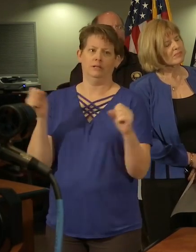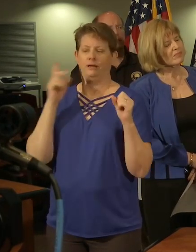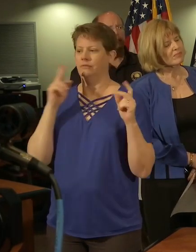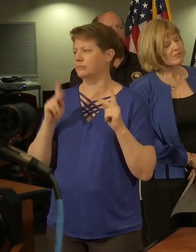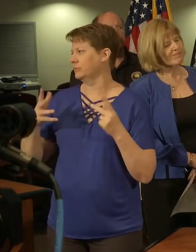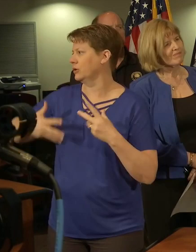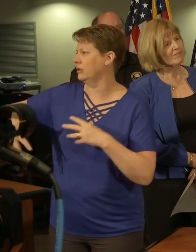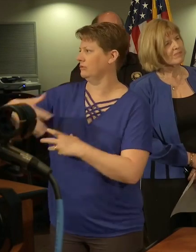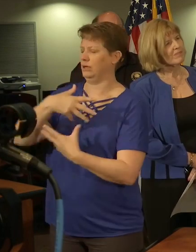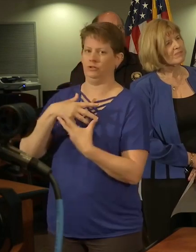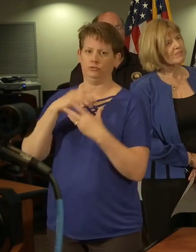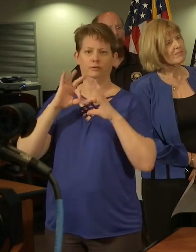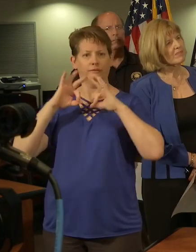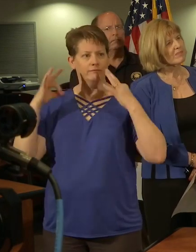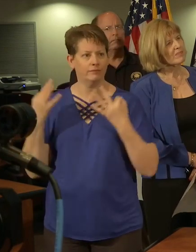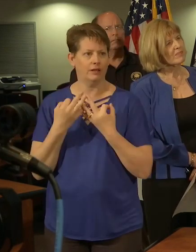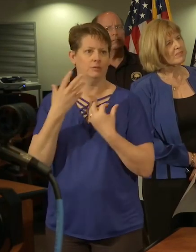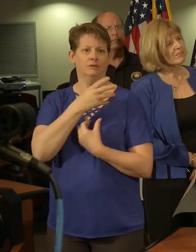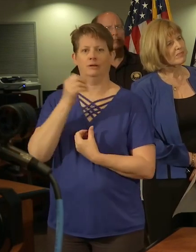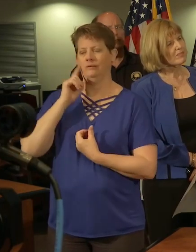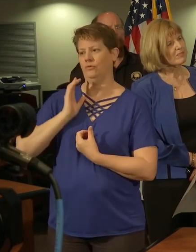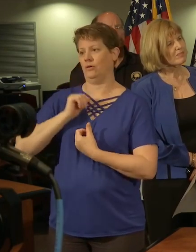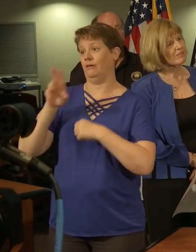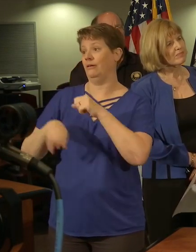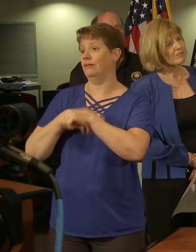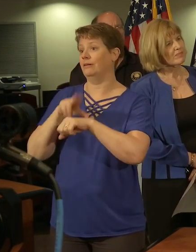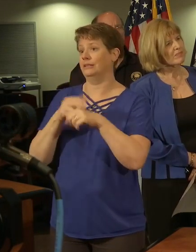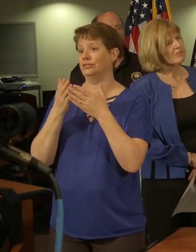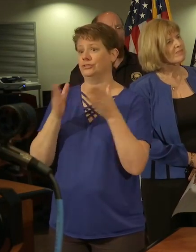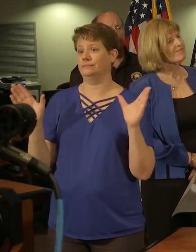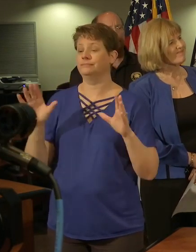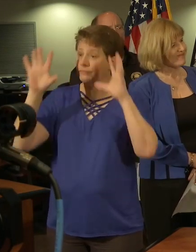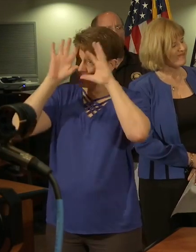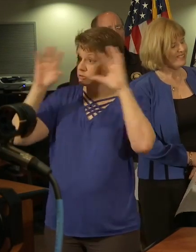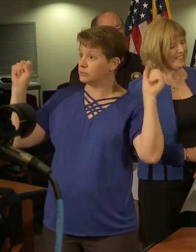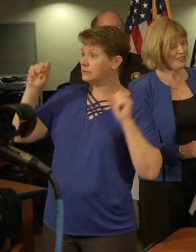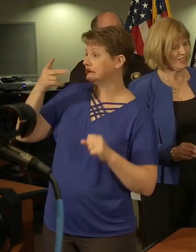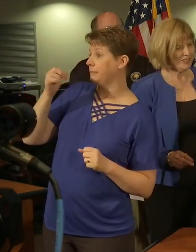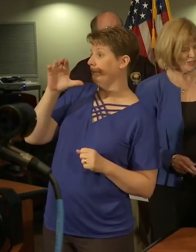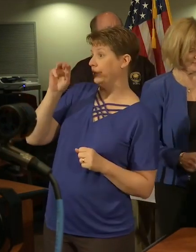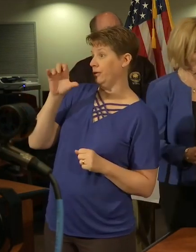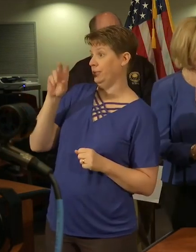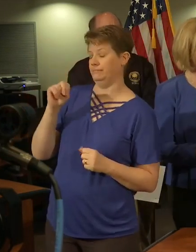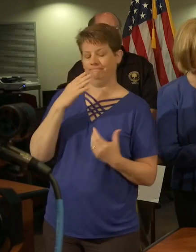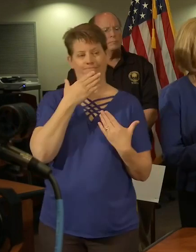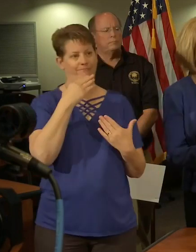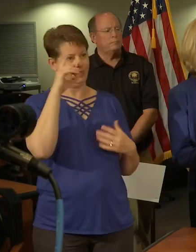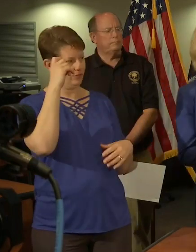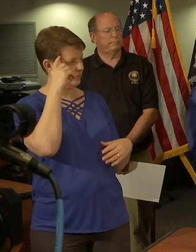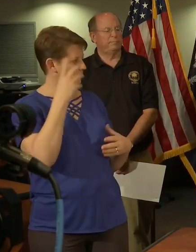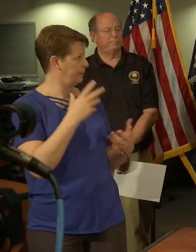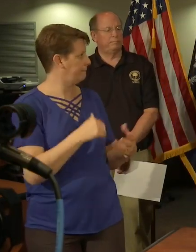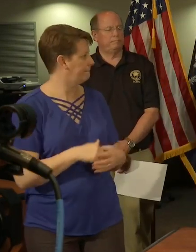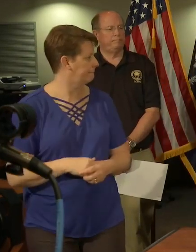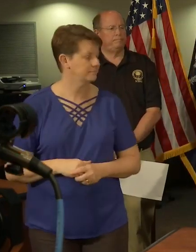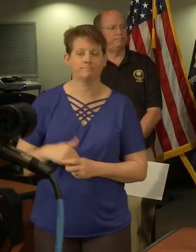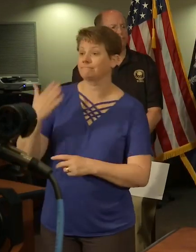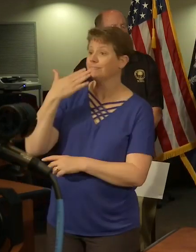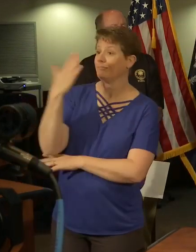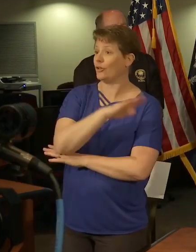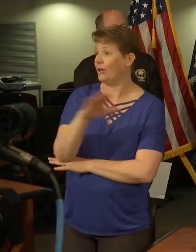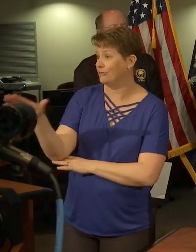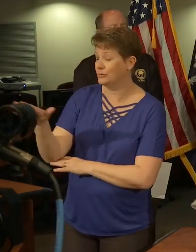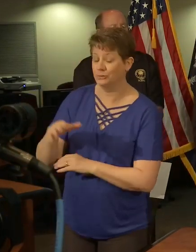neighbors, of our families, and for our nation. Superintendent Spearman. Thank you, Governor. Good